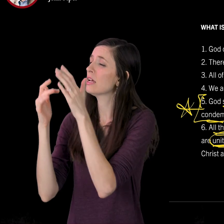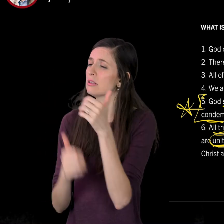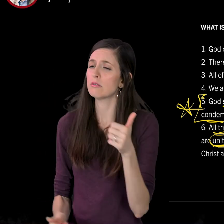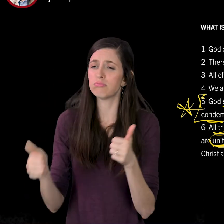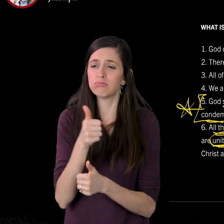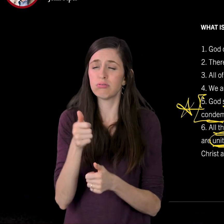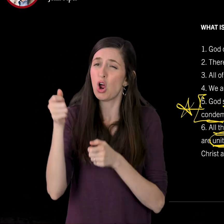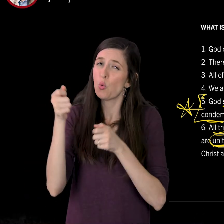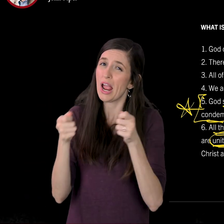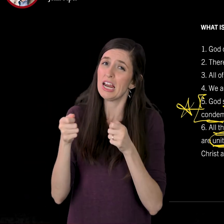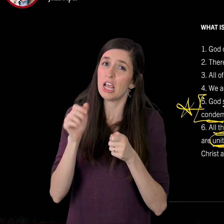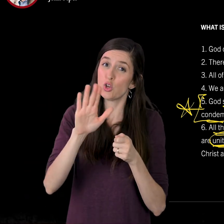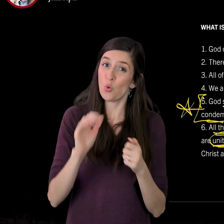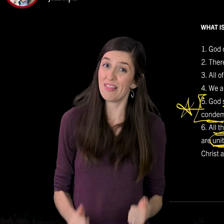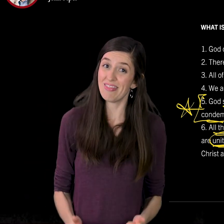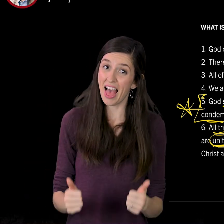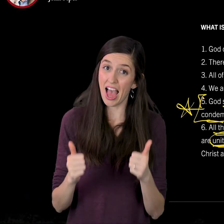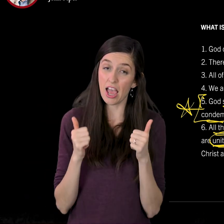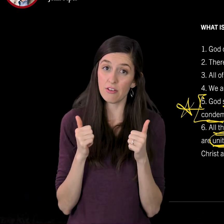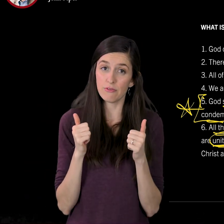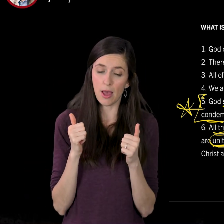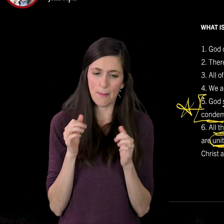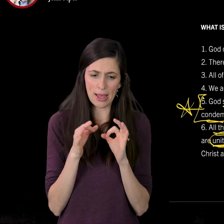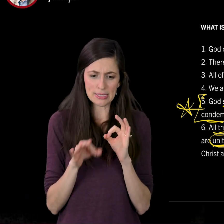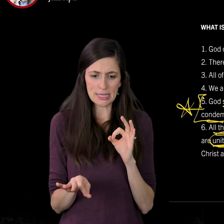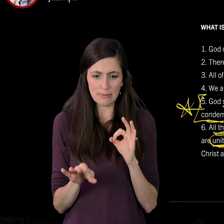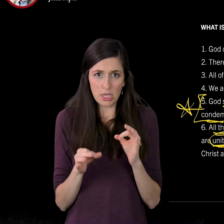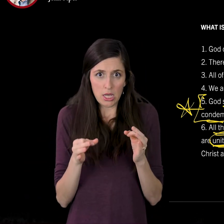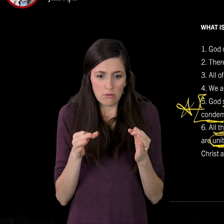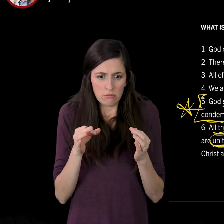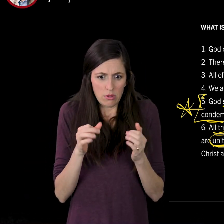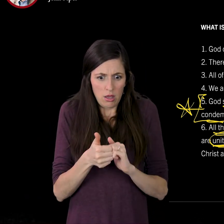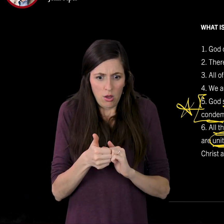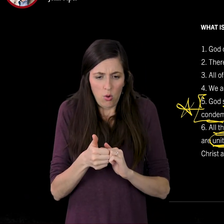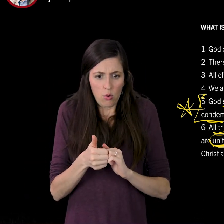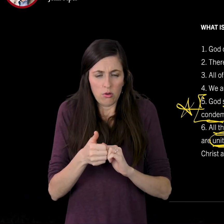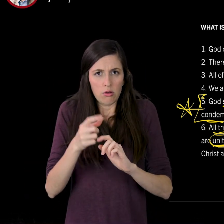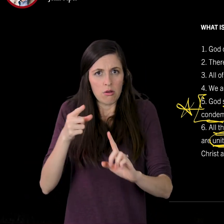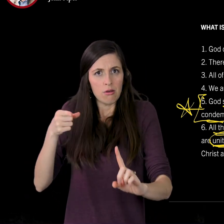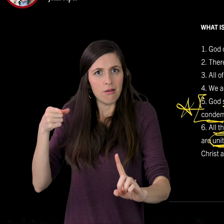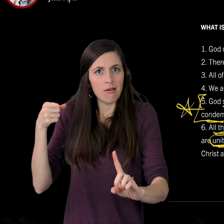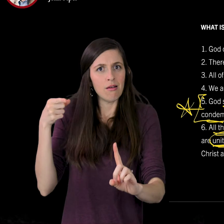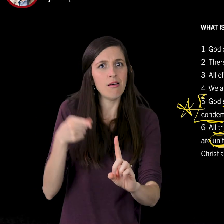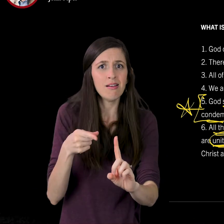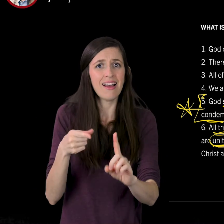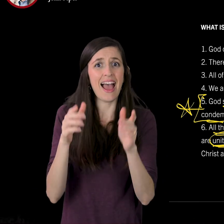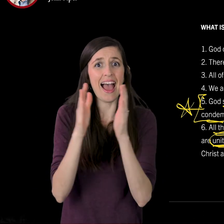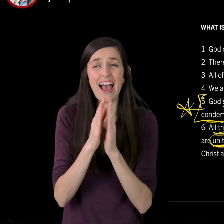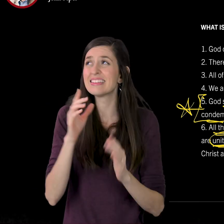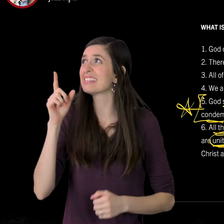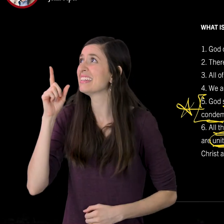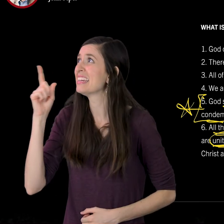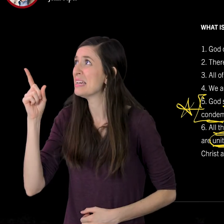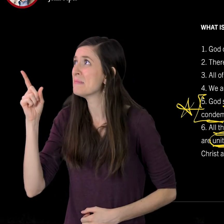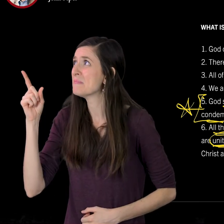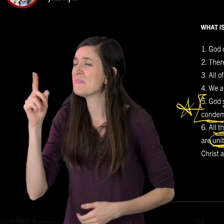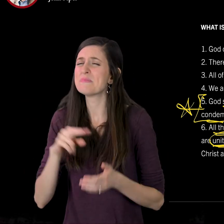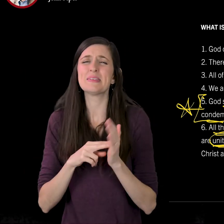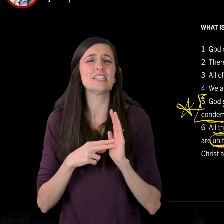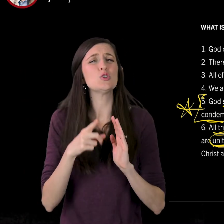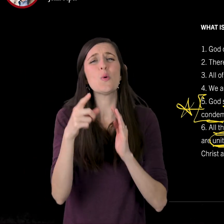have Christ as your treasure by simply receiving him that way you have